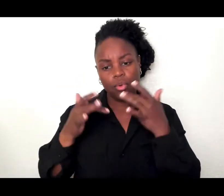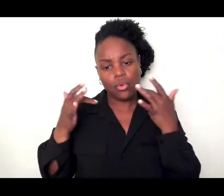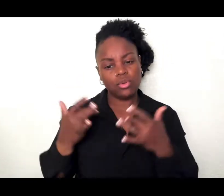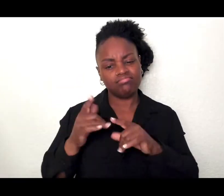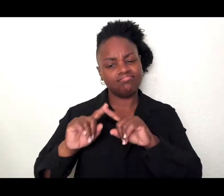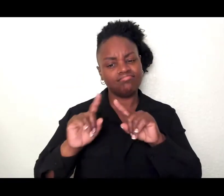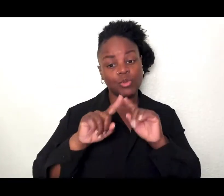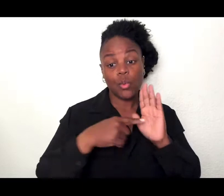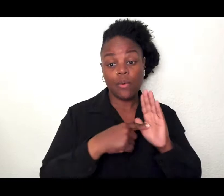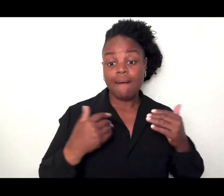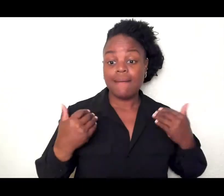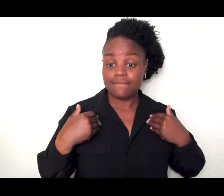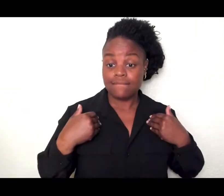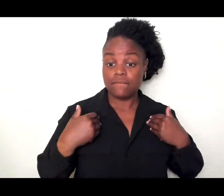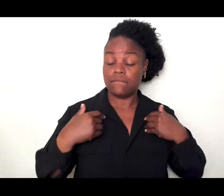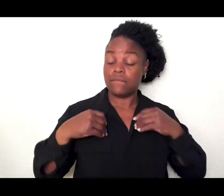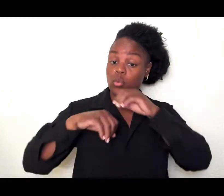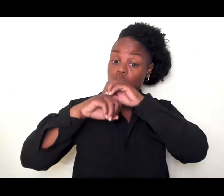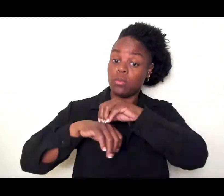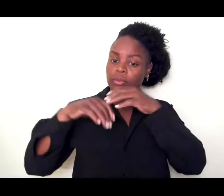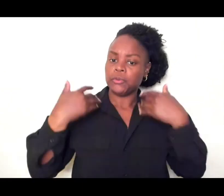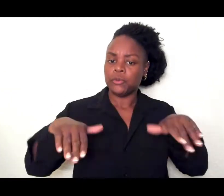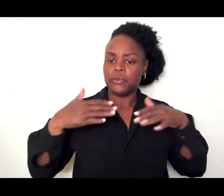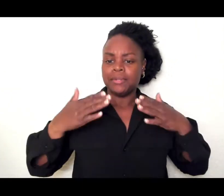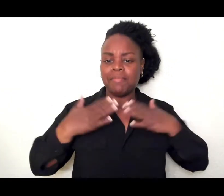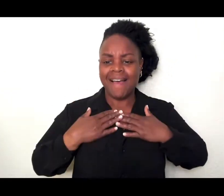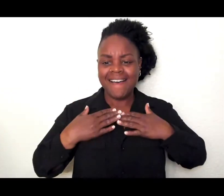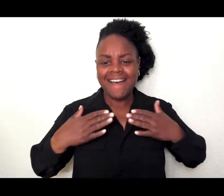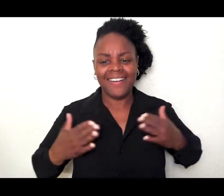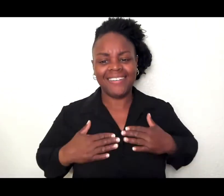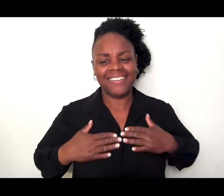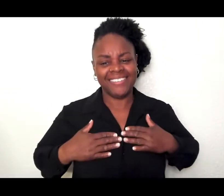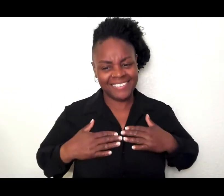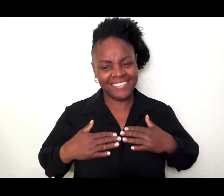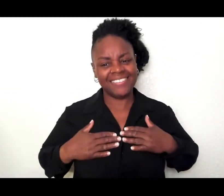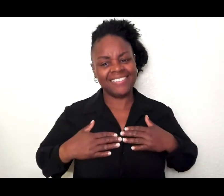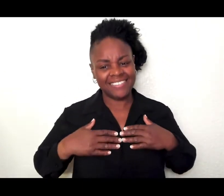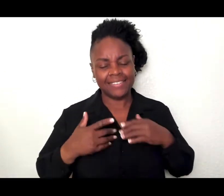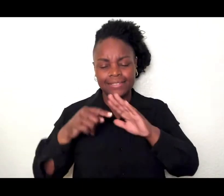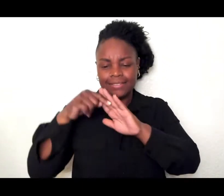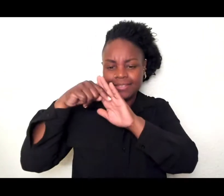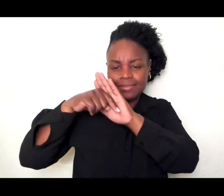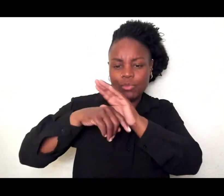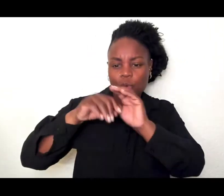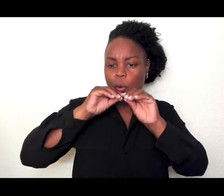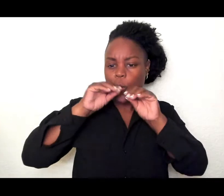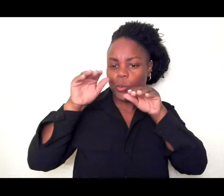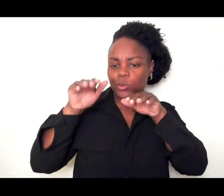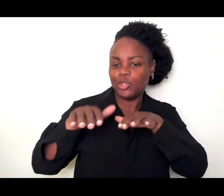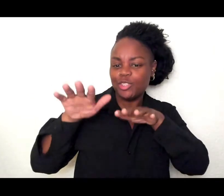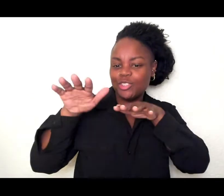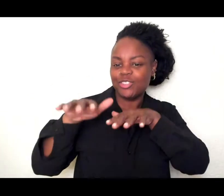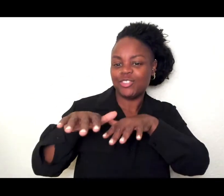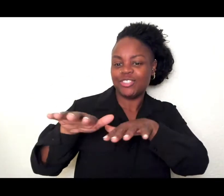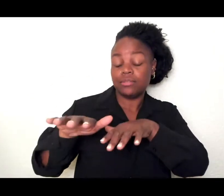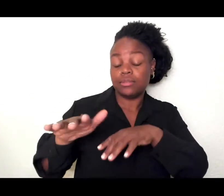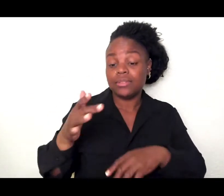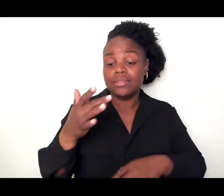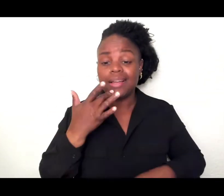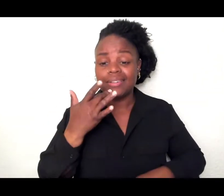a slightly different role in propelling the octopus's glorious body through the murky depths of the ocean.